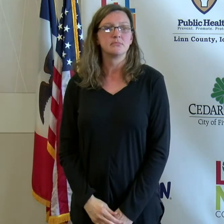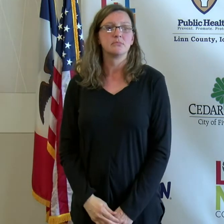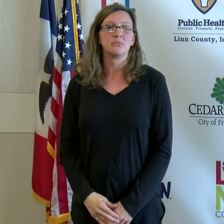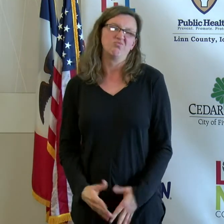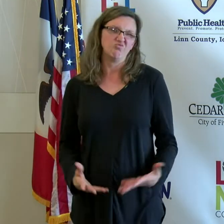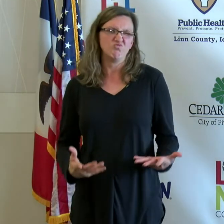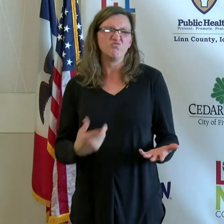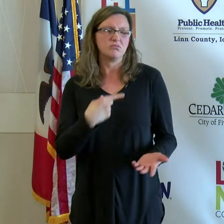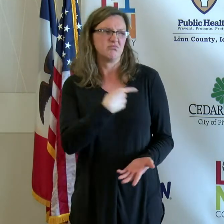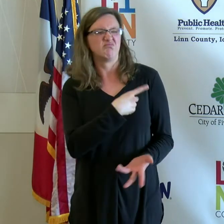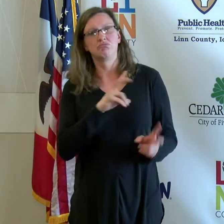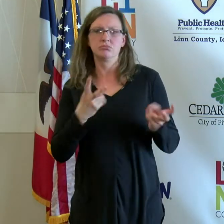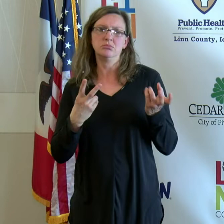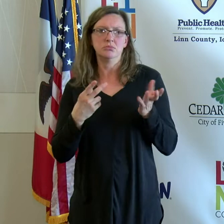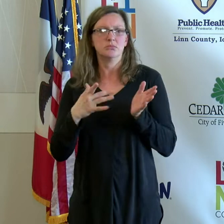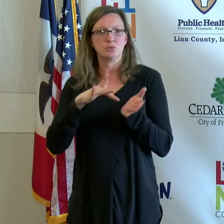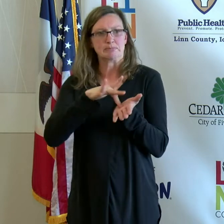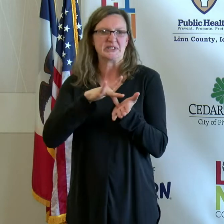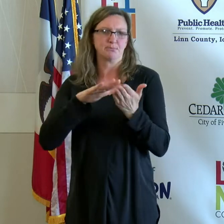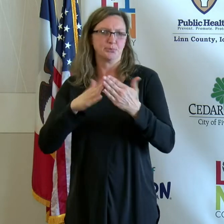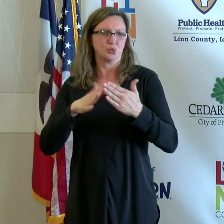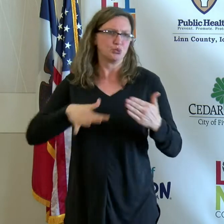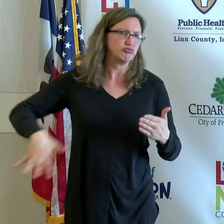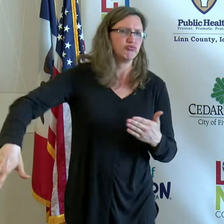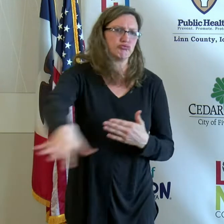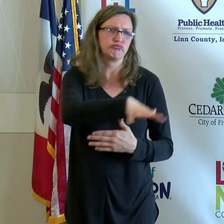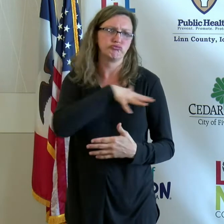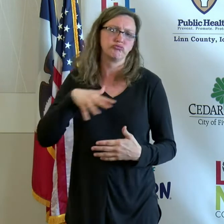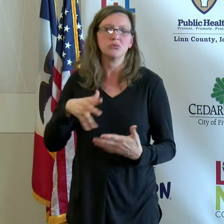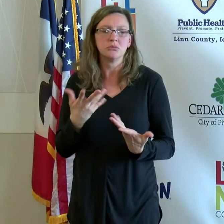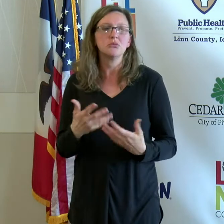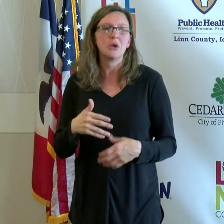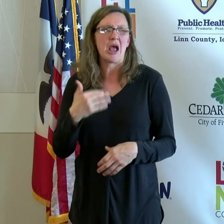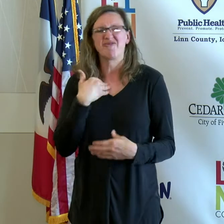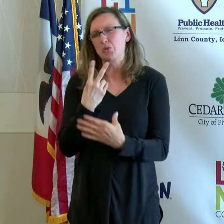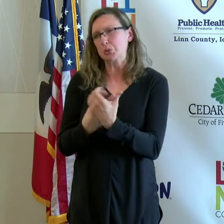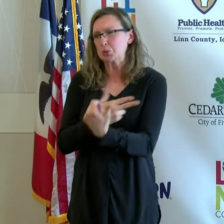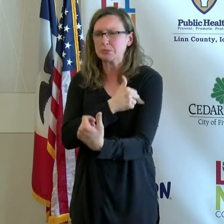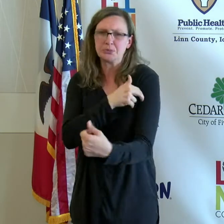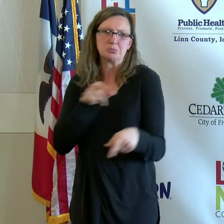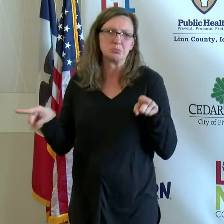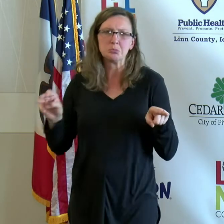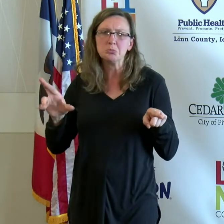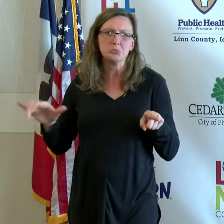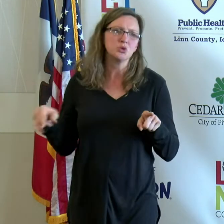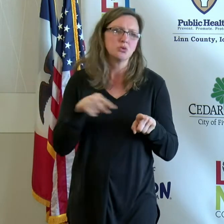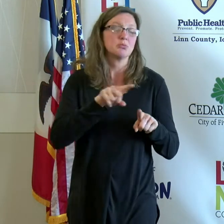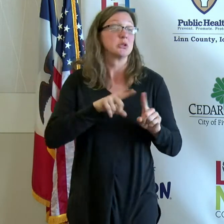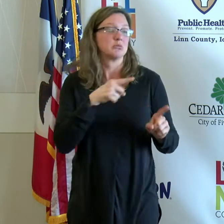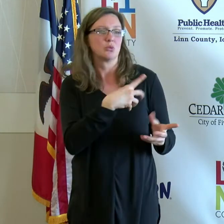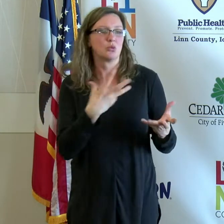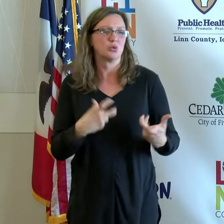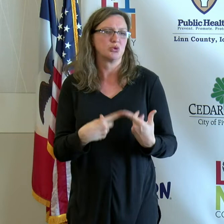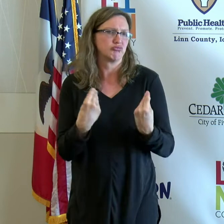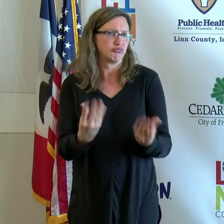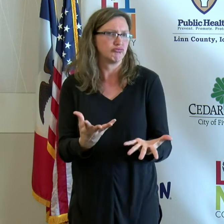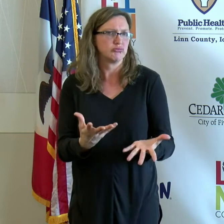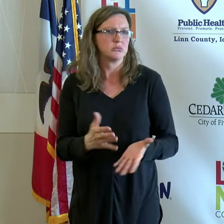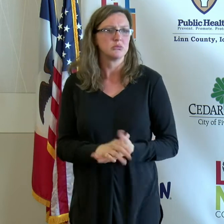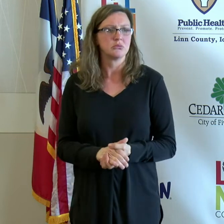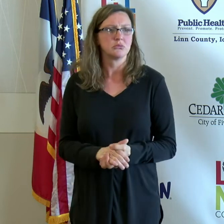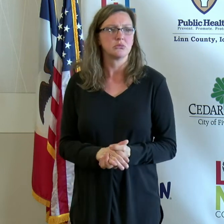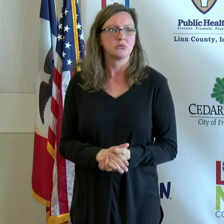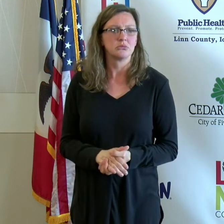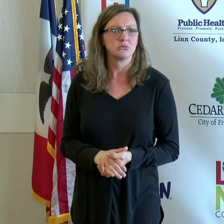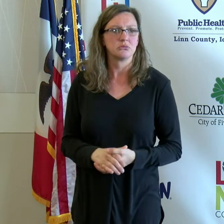hospitals that the capacity of critical care is what we call green status, meaning we're sufficiently